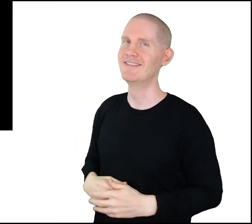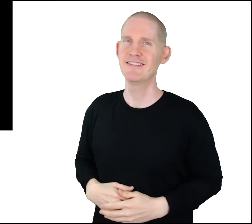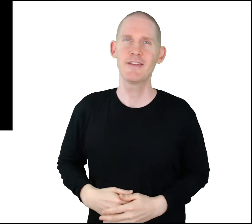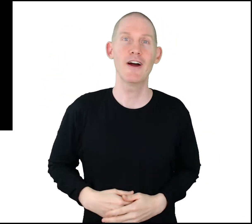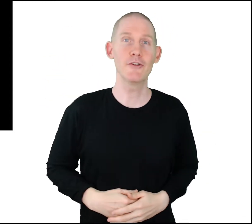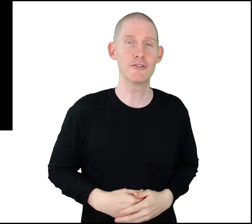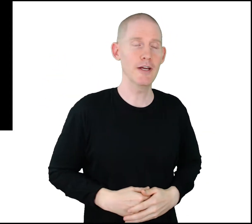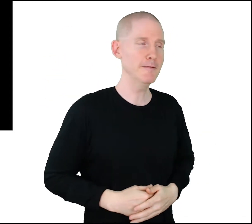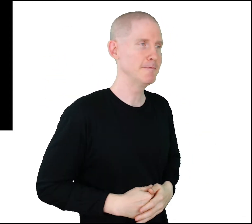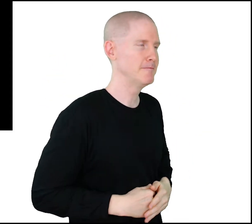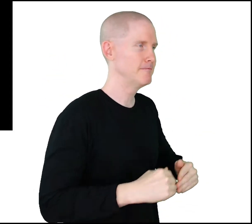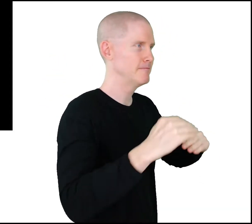Other side.